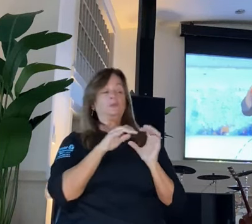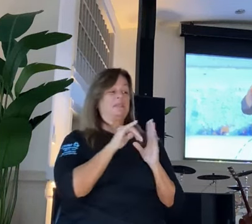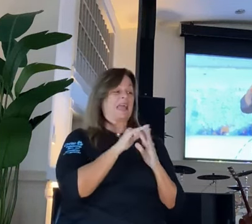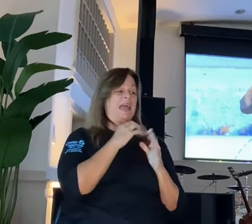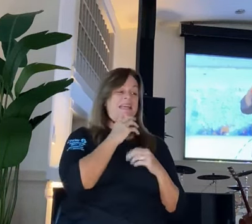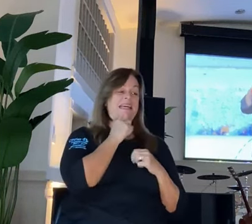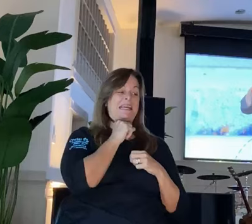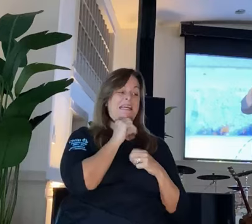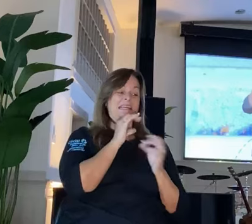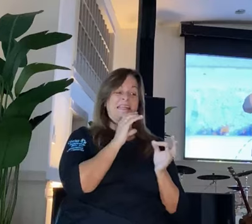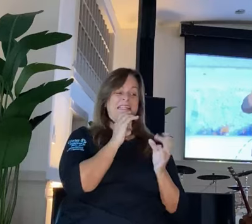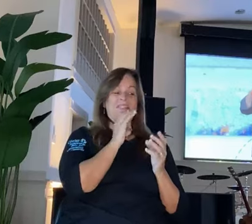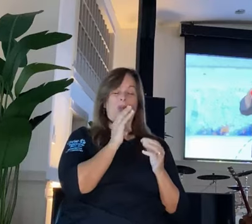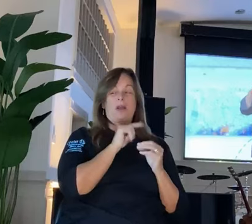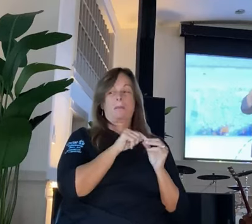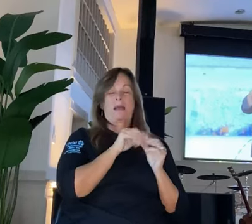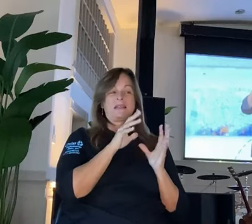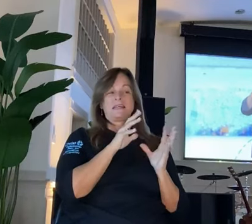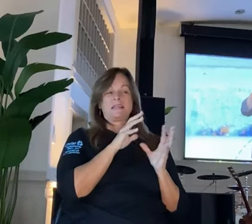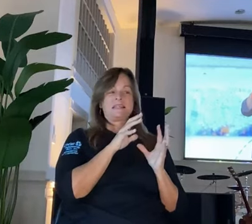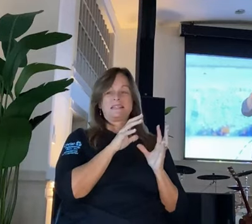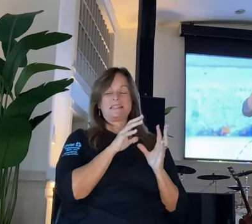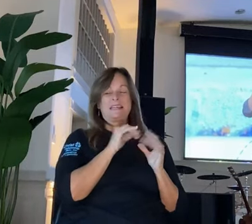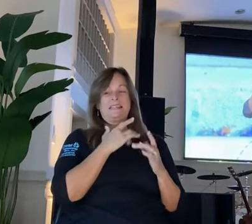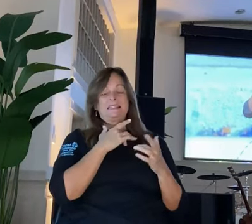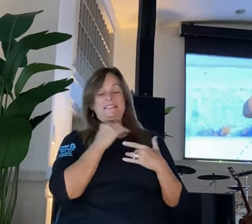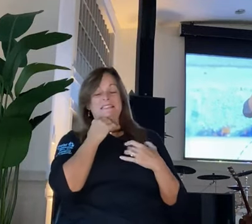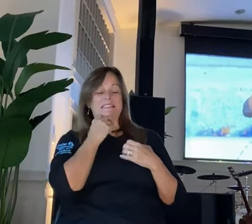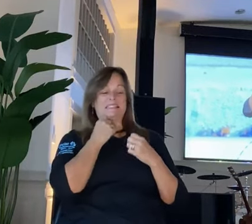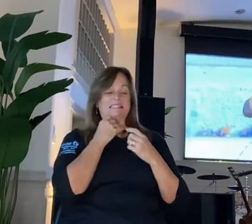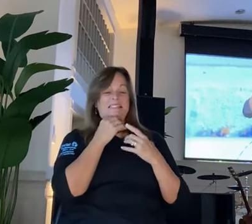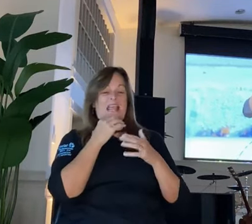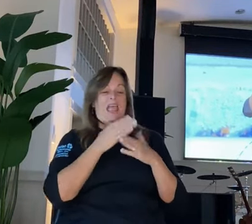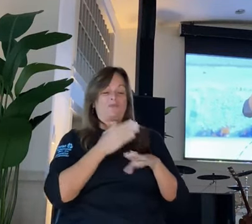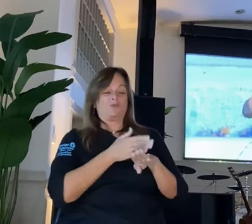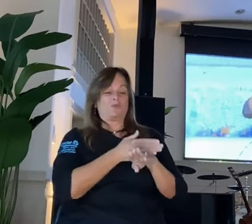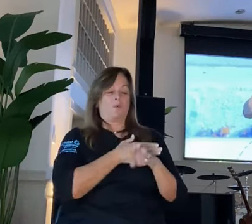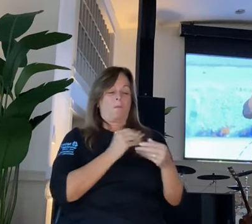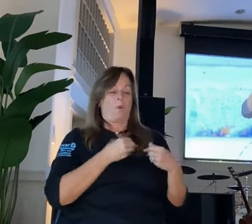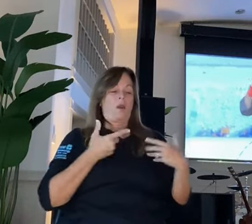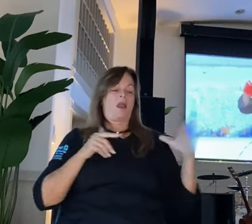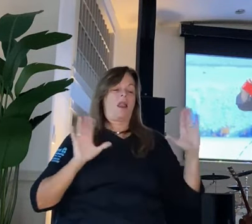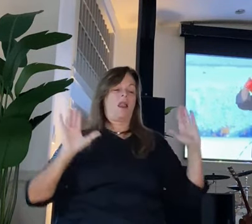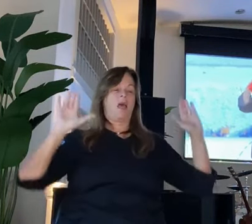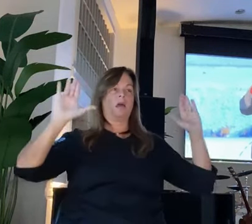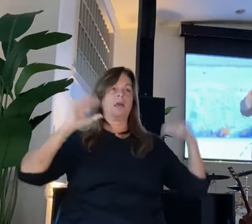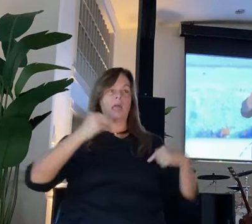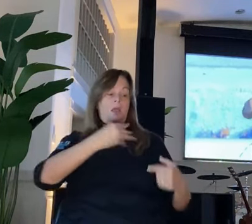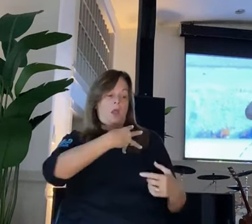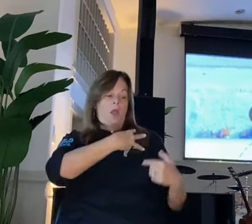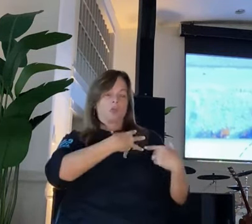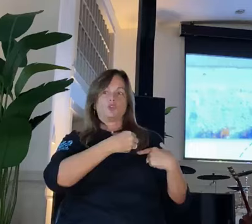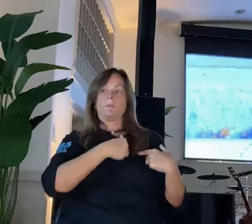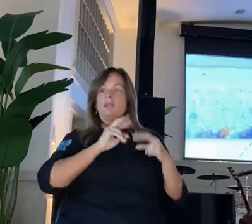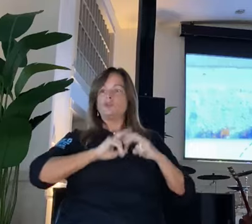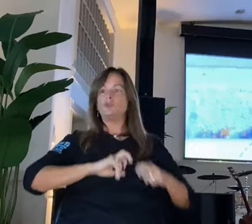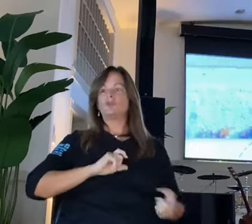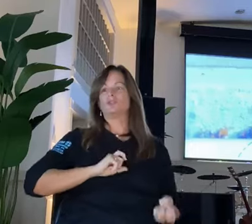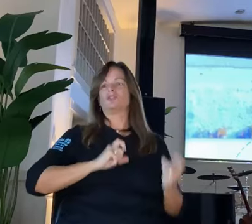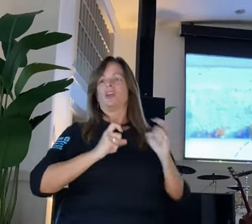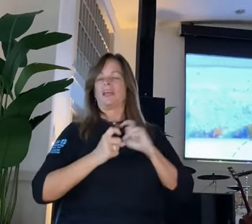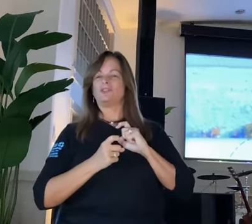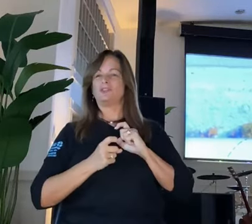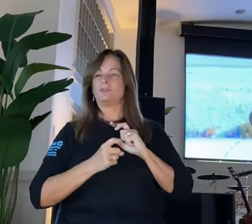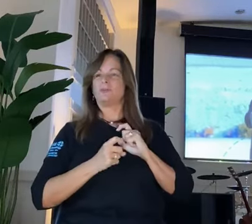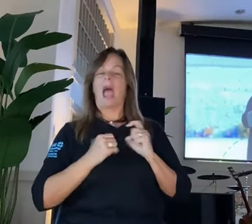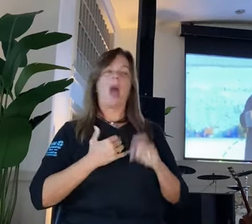did, let's talk about this area of your life that needs to be more fully surrendered to me. And he'll illuminate things. When he does